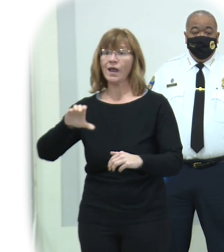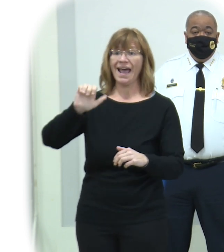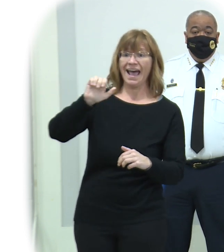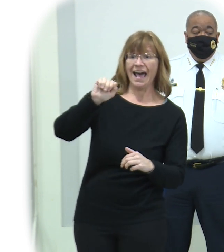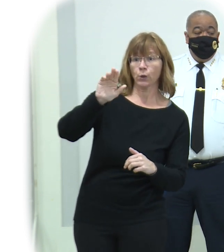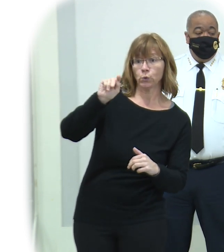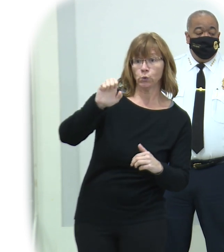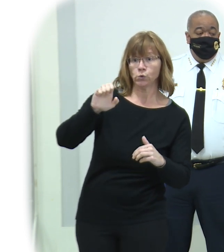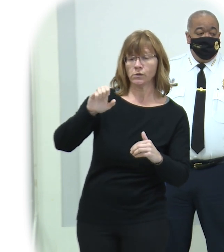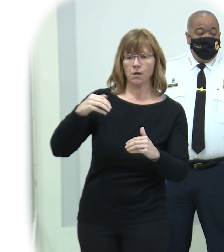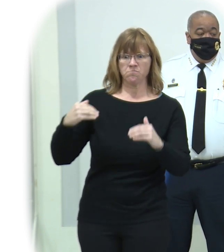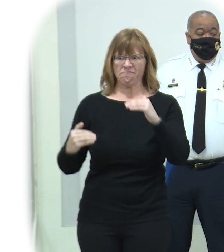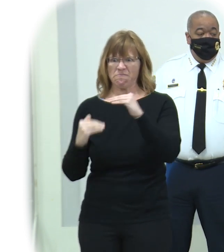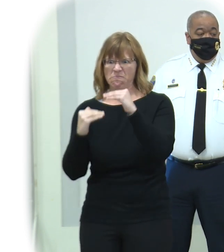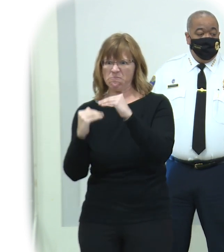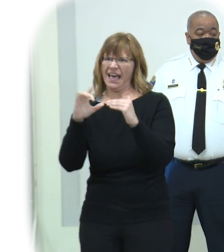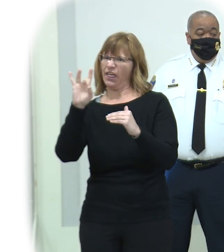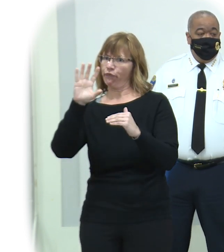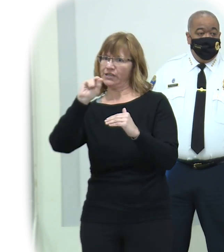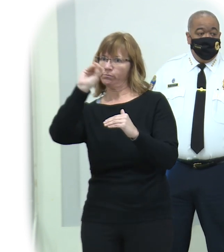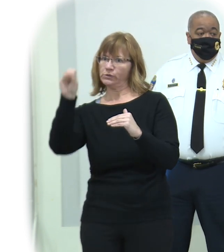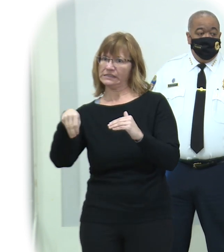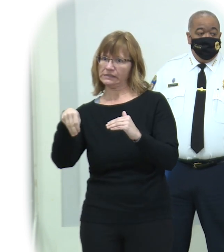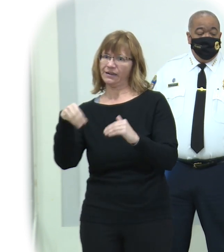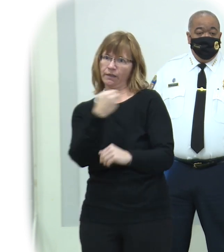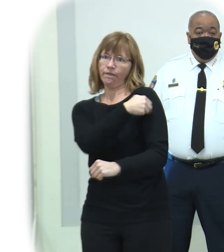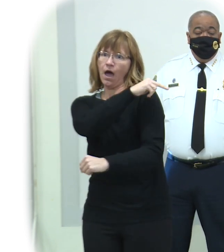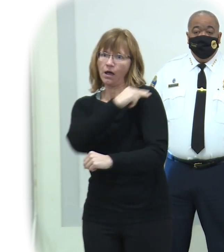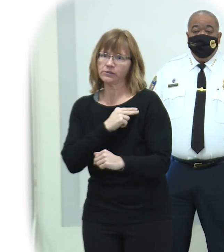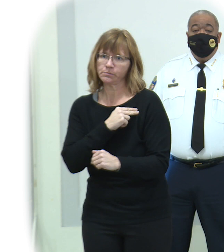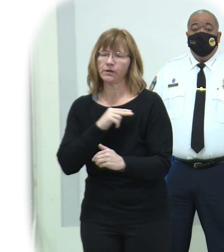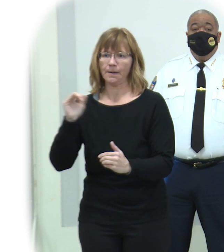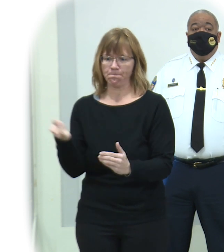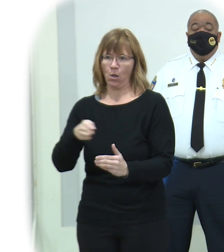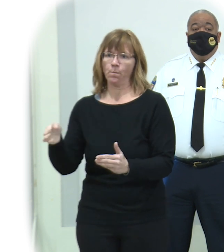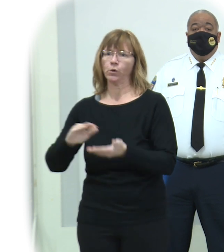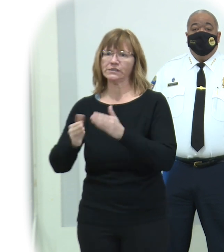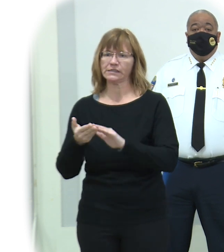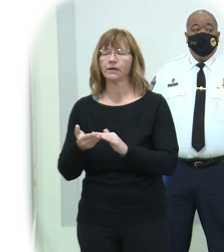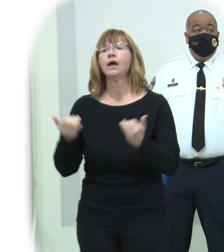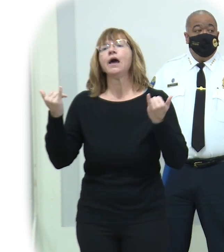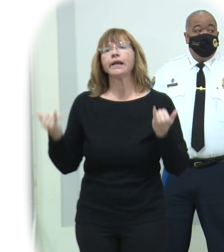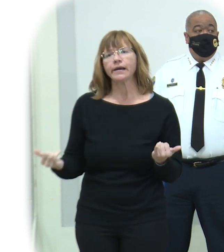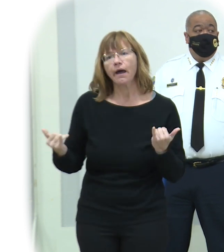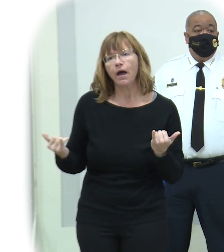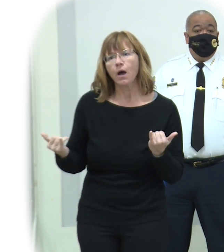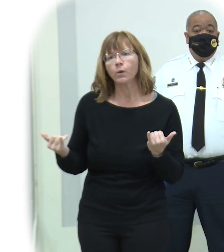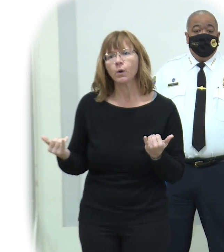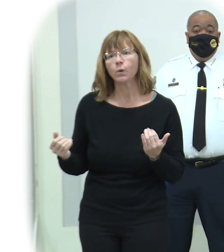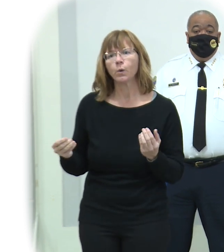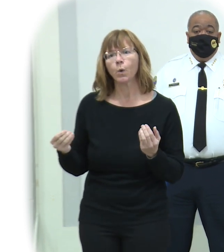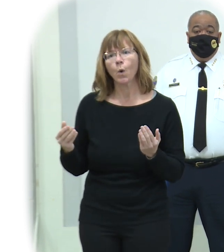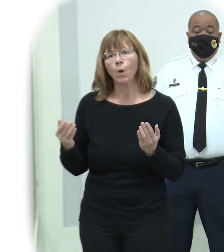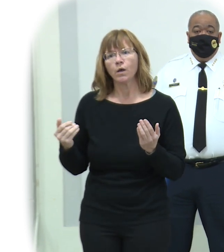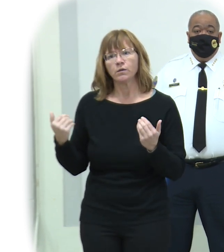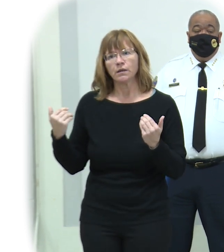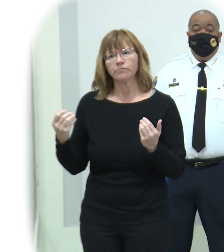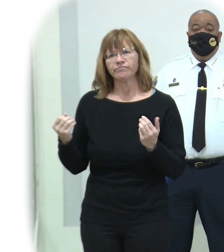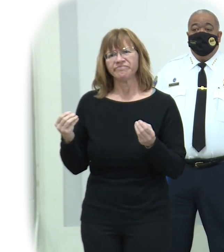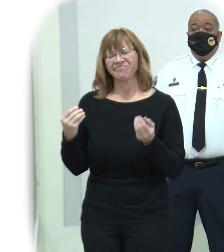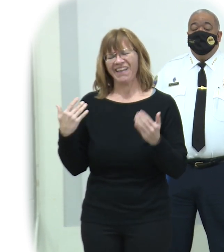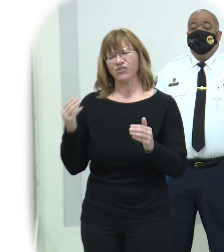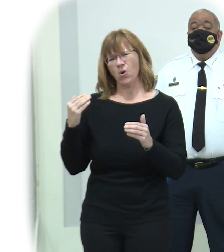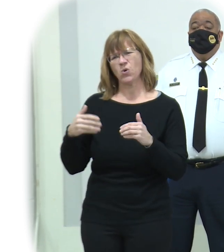are currently being utilized in the city. And we have now reached a very solemn number. We are over 800, with